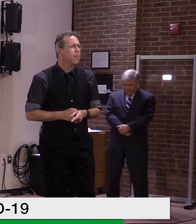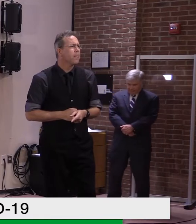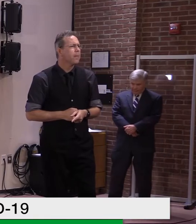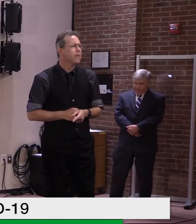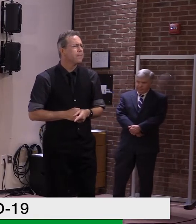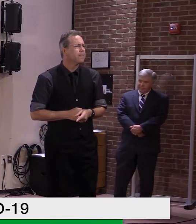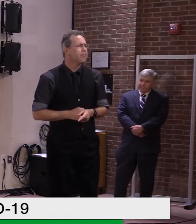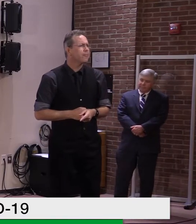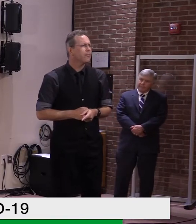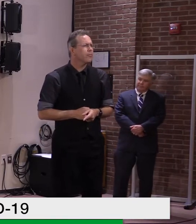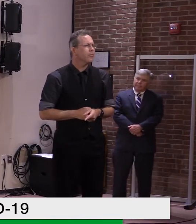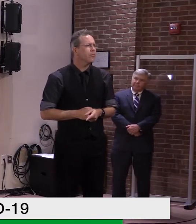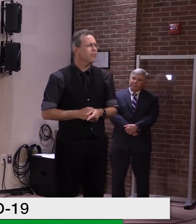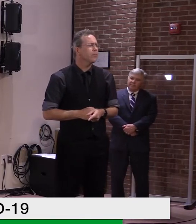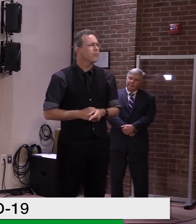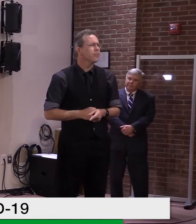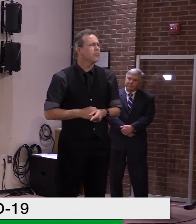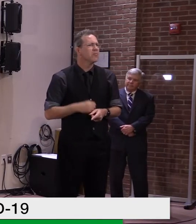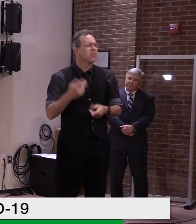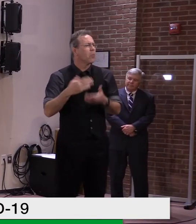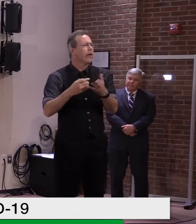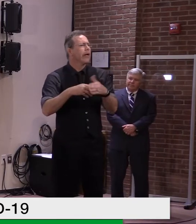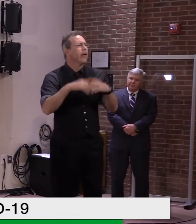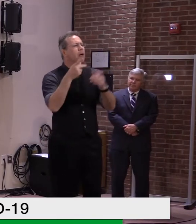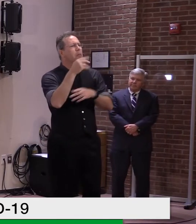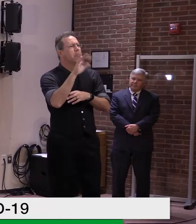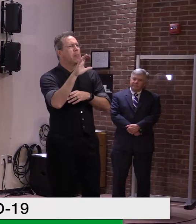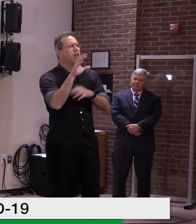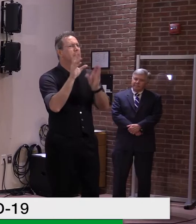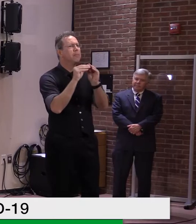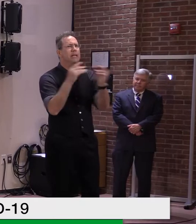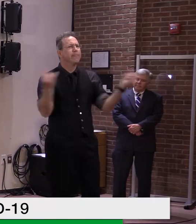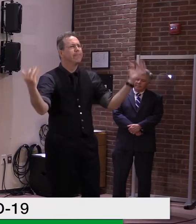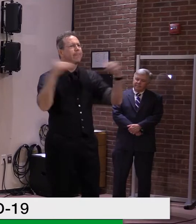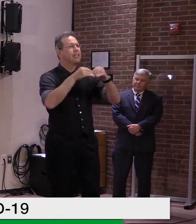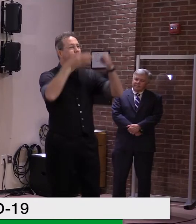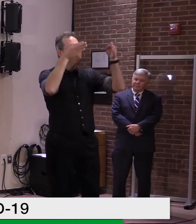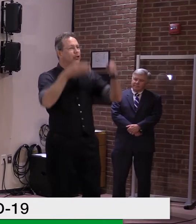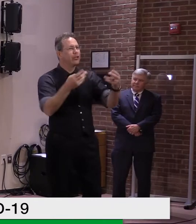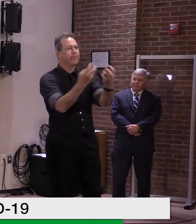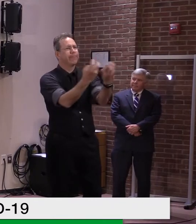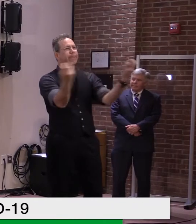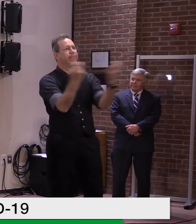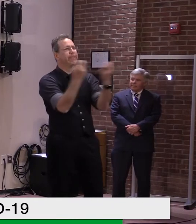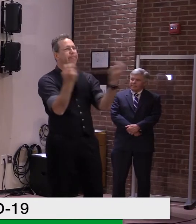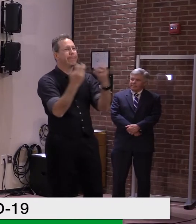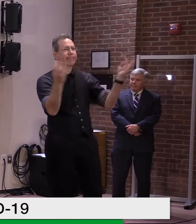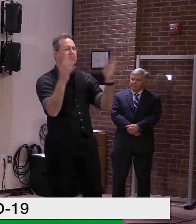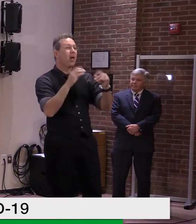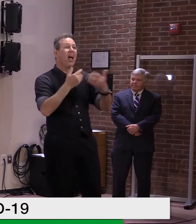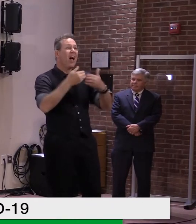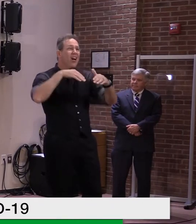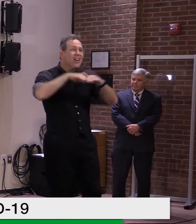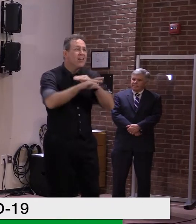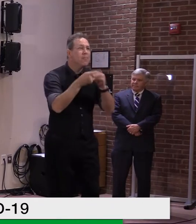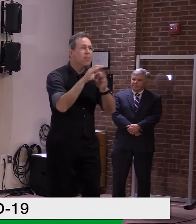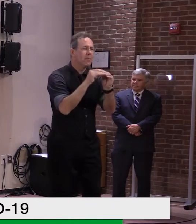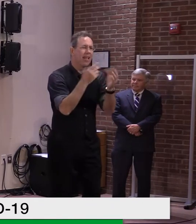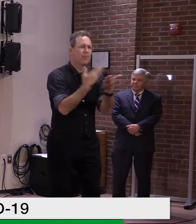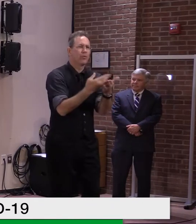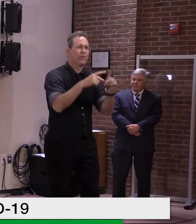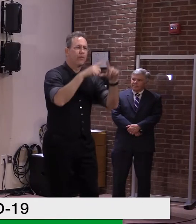vaccination shots from the audience, I guess, or otherwise limiting town hall to only board members